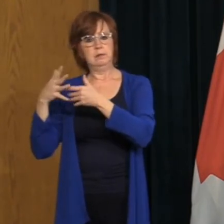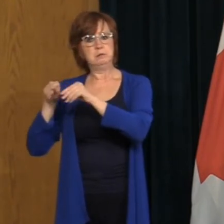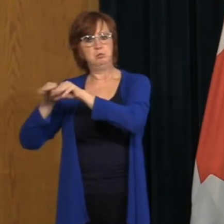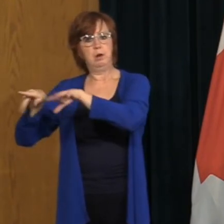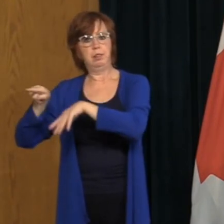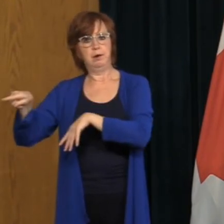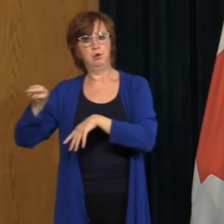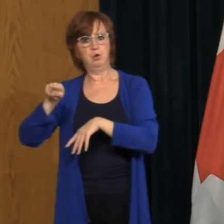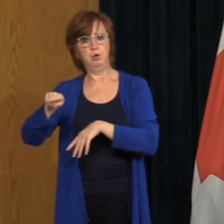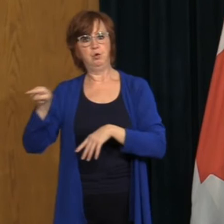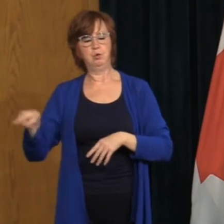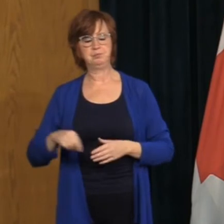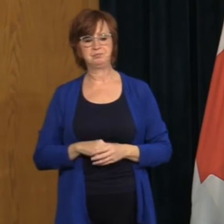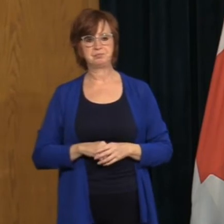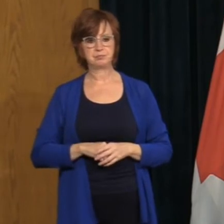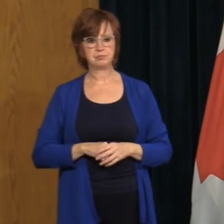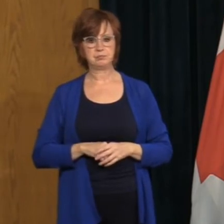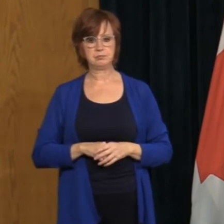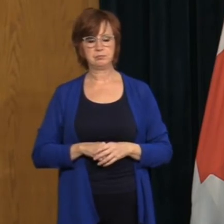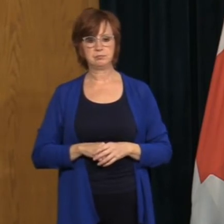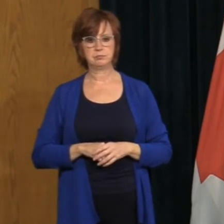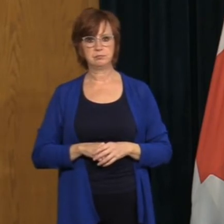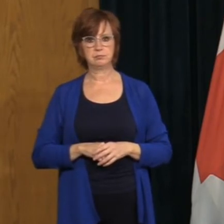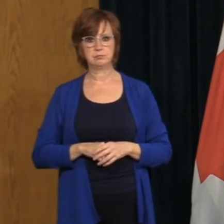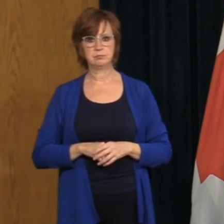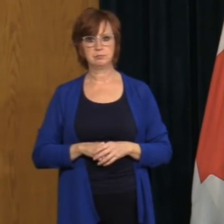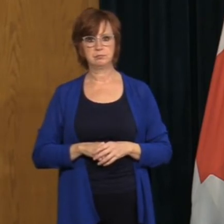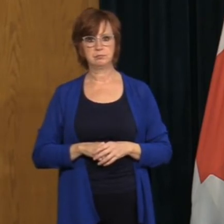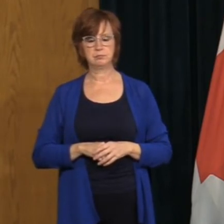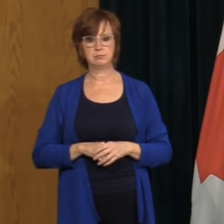in precisely, to my knowledge, the same way that